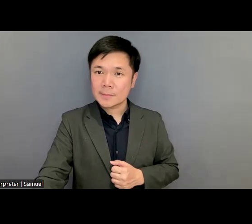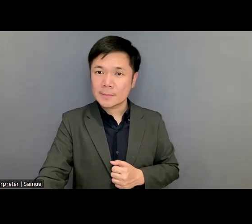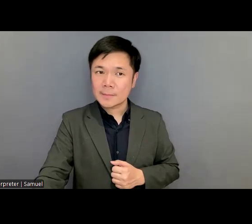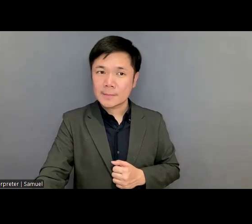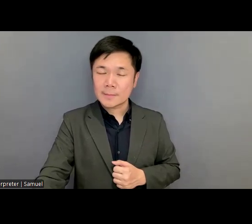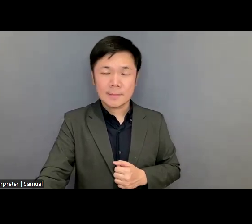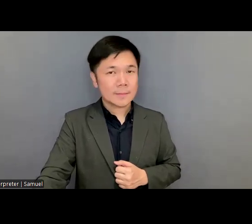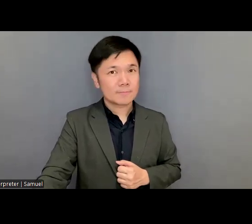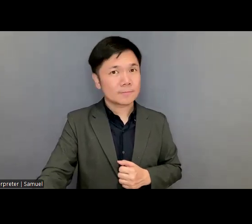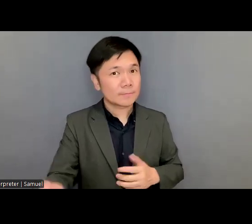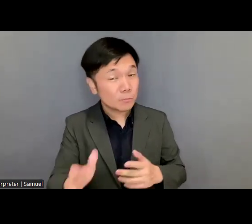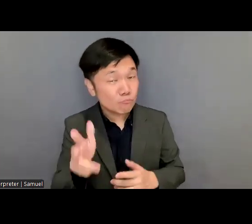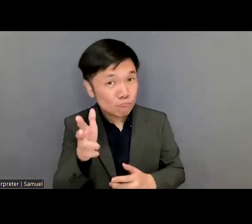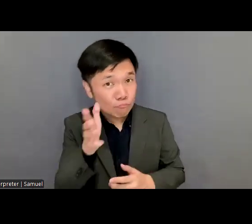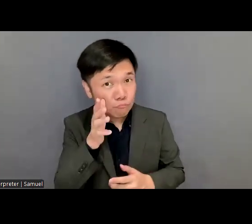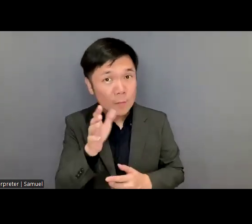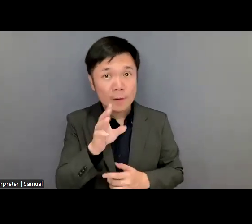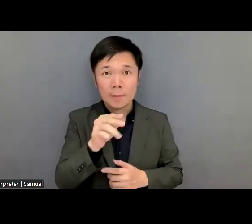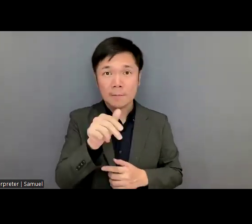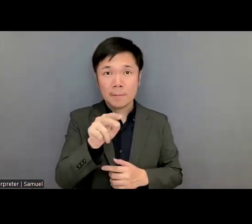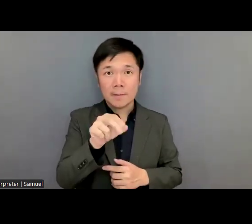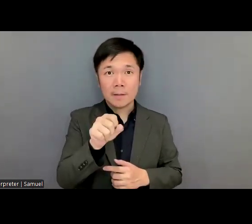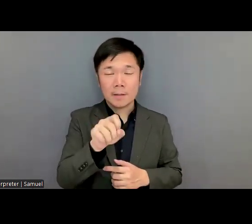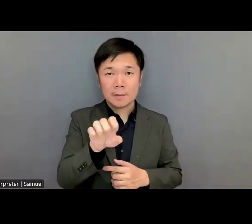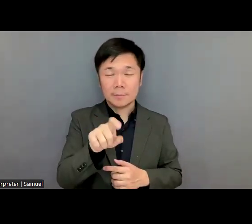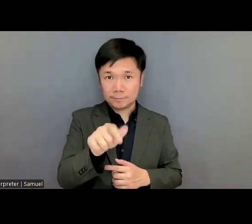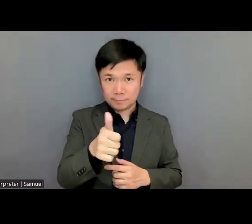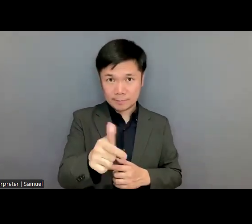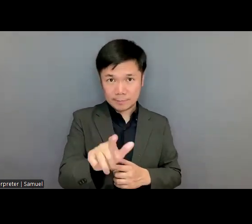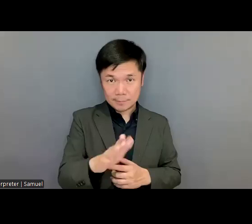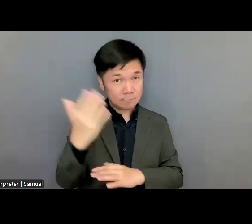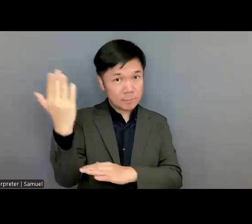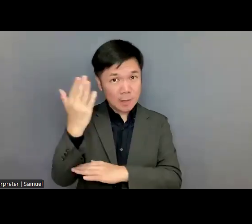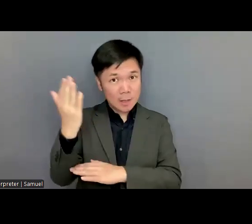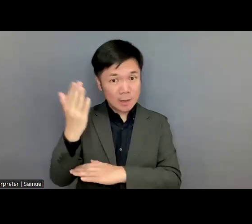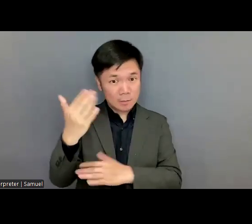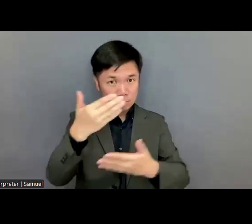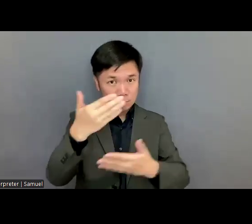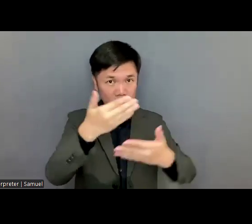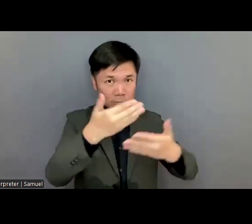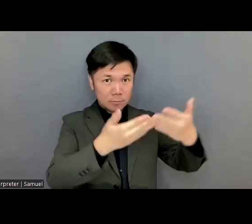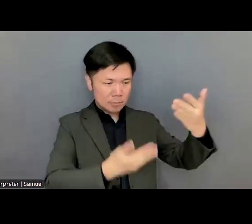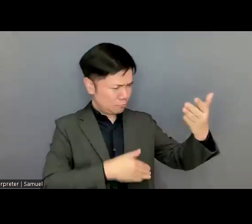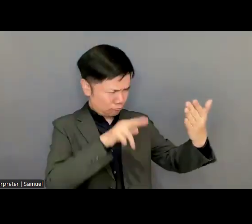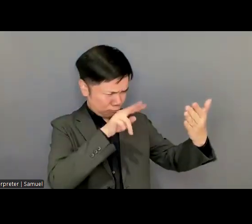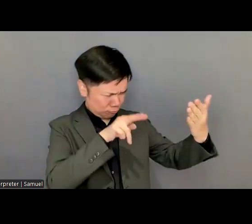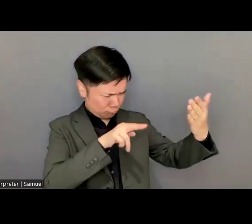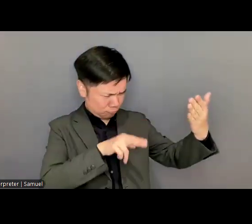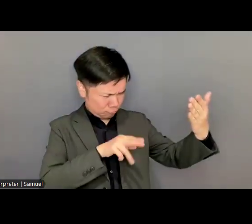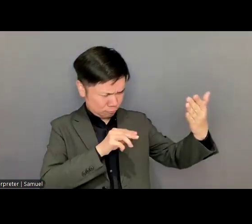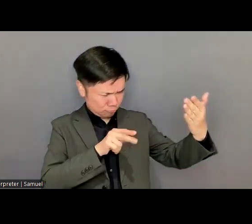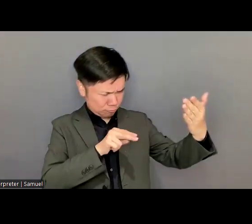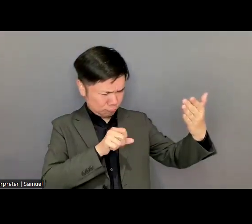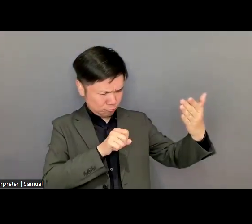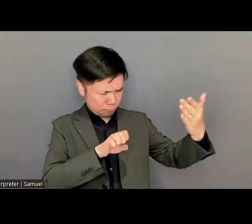Mm, are you here, Manasi? Sorry, I saw you in the participants. So I don't know if. Yeah, Yeah, I Greta. don't see Manasseh Rosario